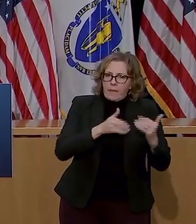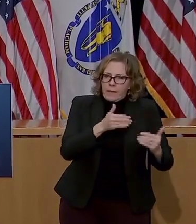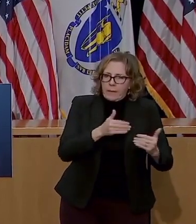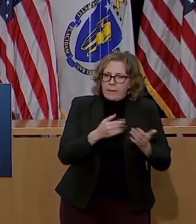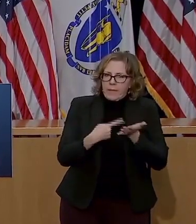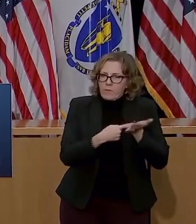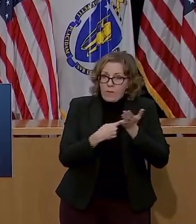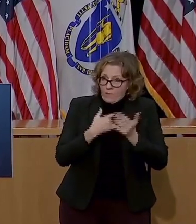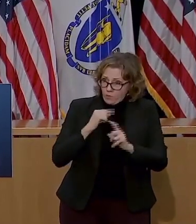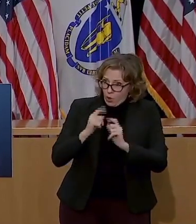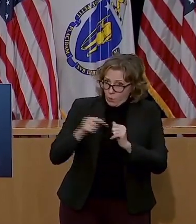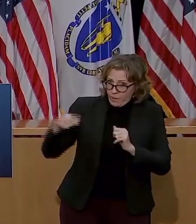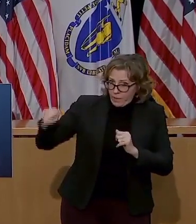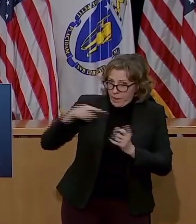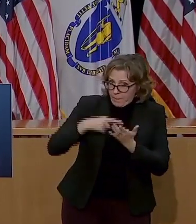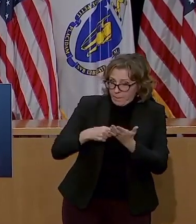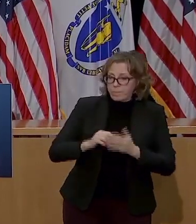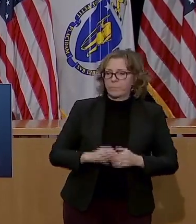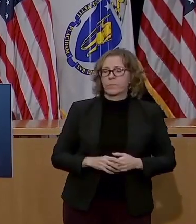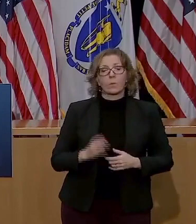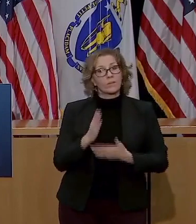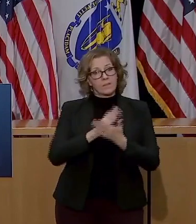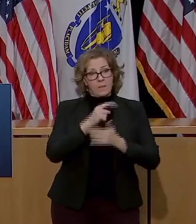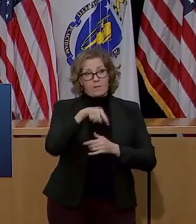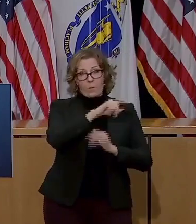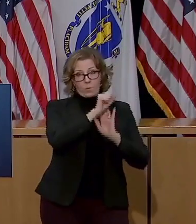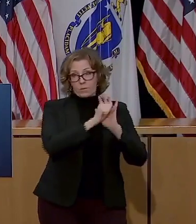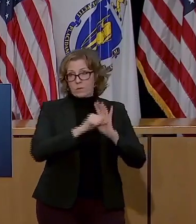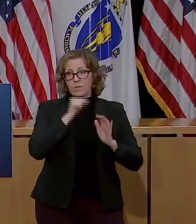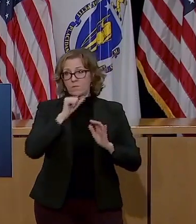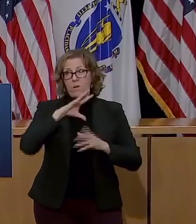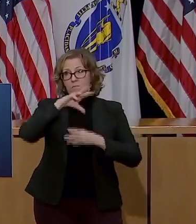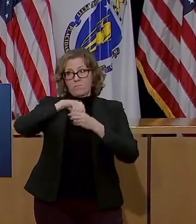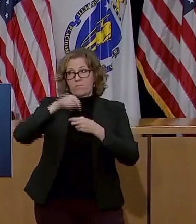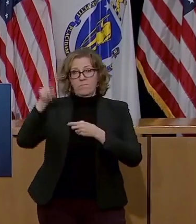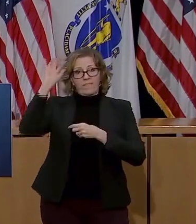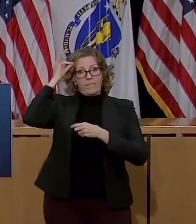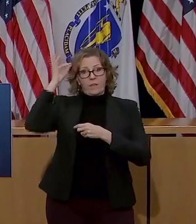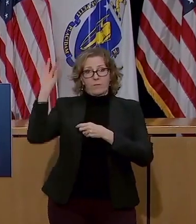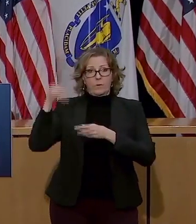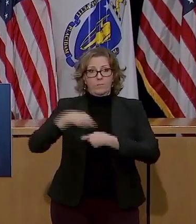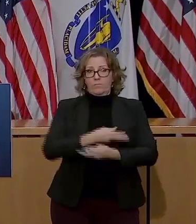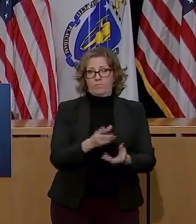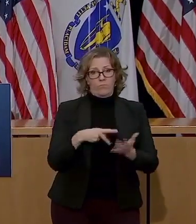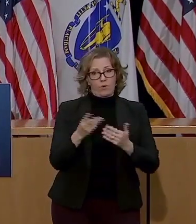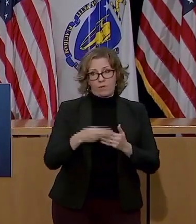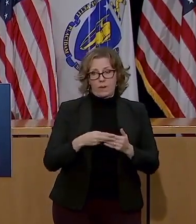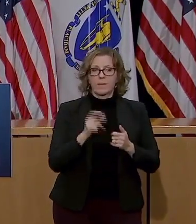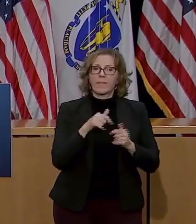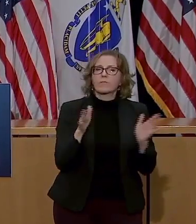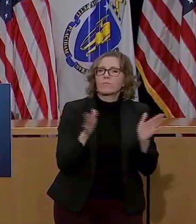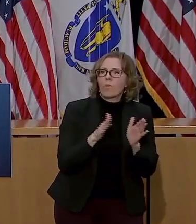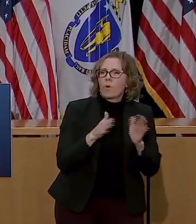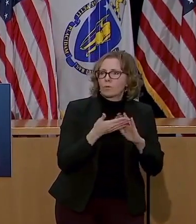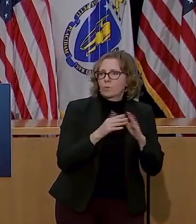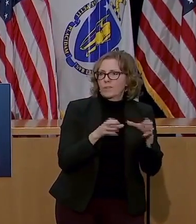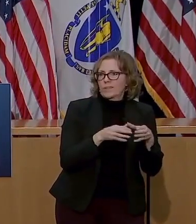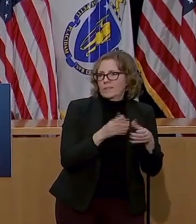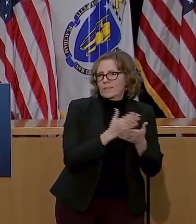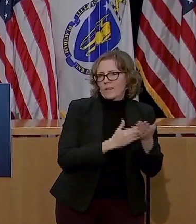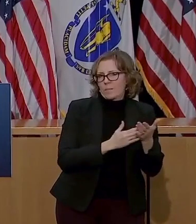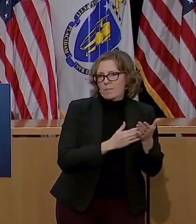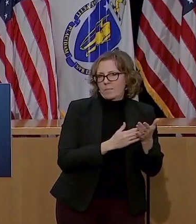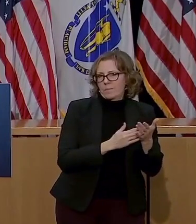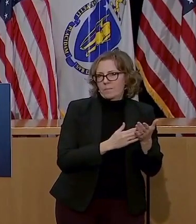to not participate in the federal program. They had much smaller long-term care communities than we did on a per capita basis,